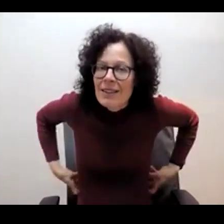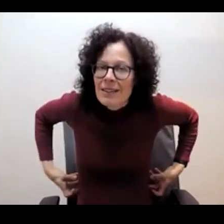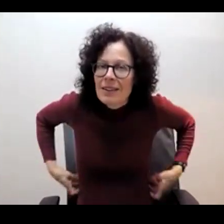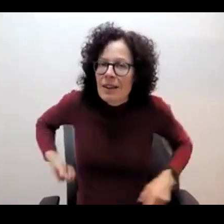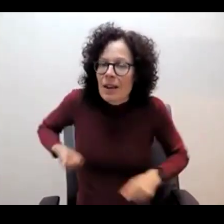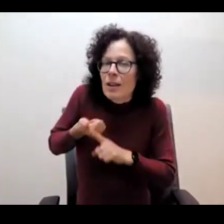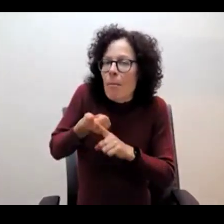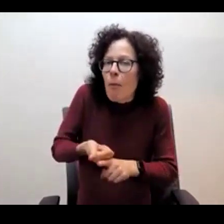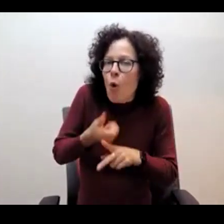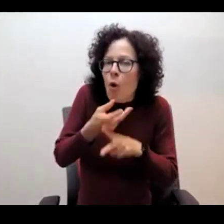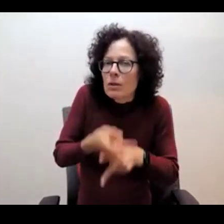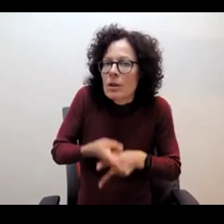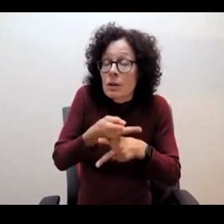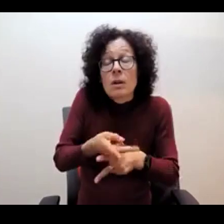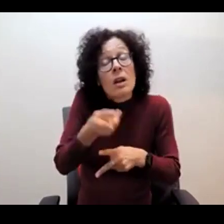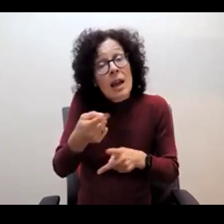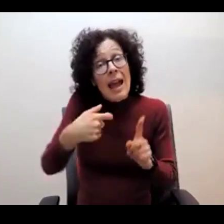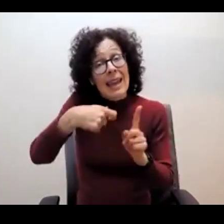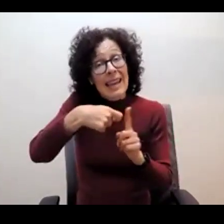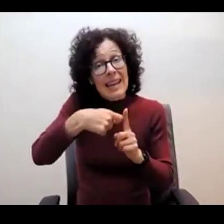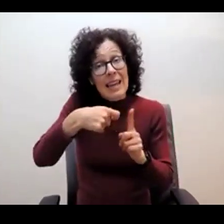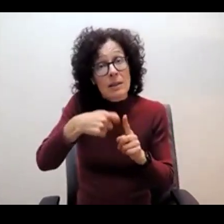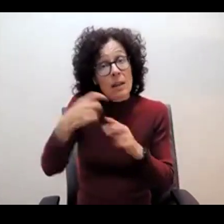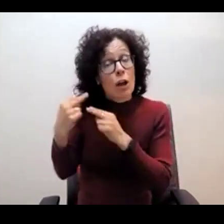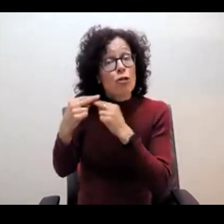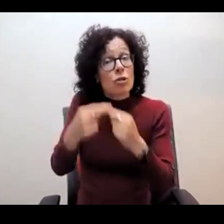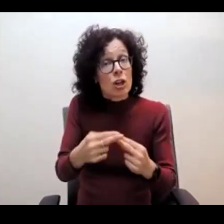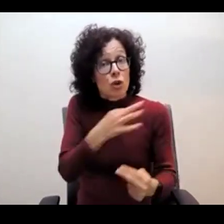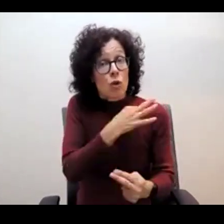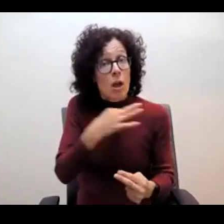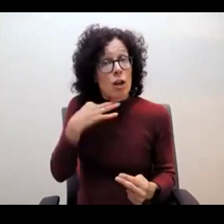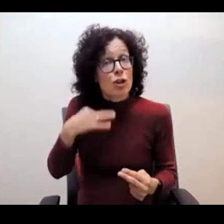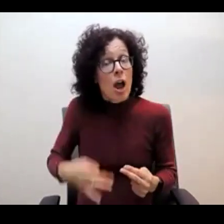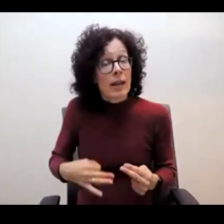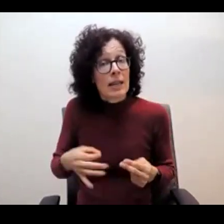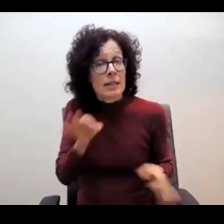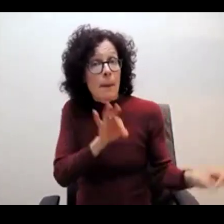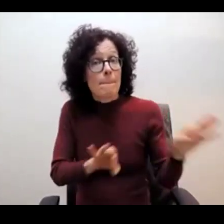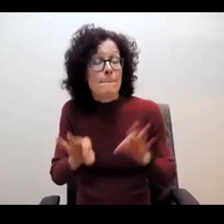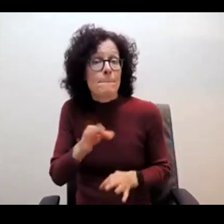which in traditional Chinese medicine are the batteries of our body,